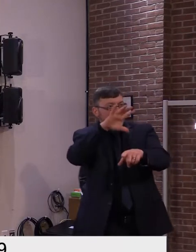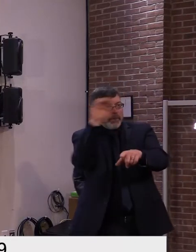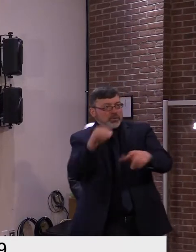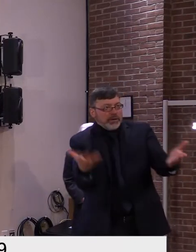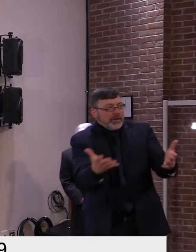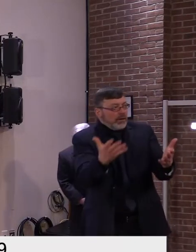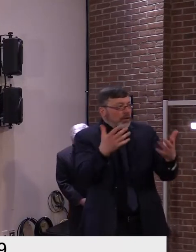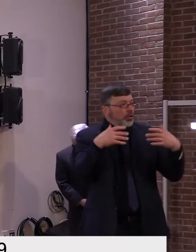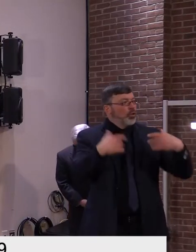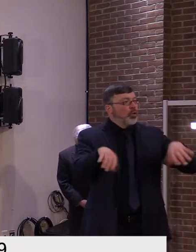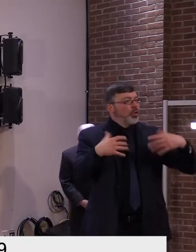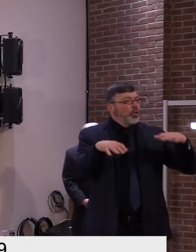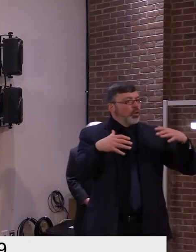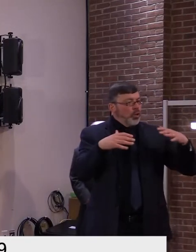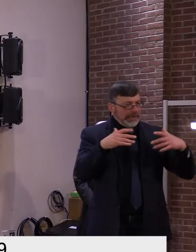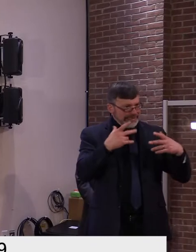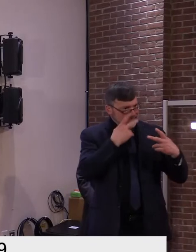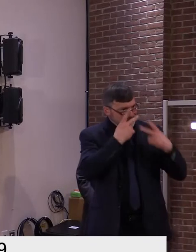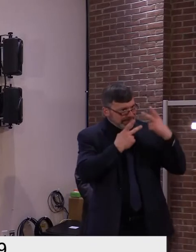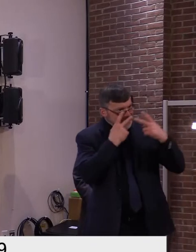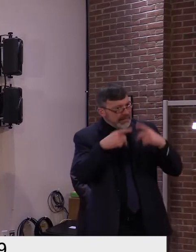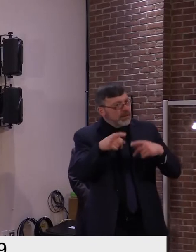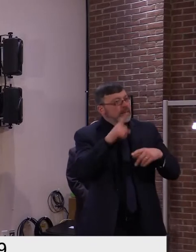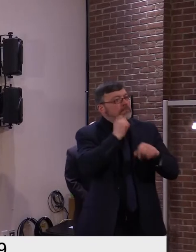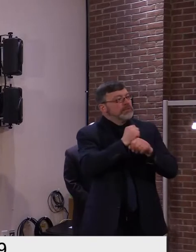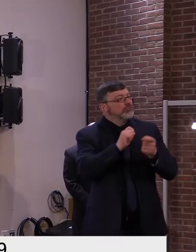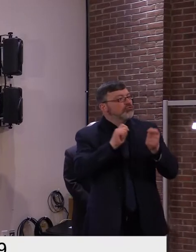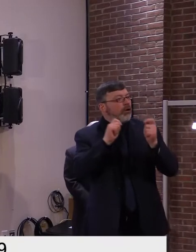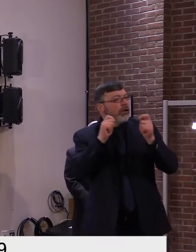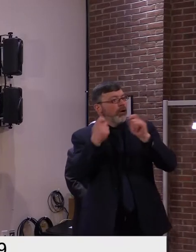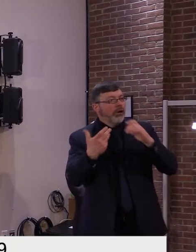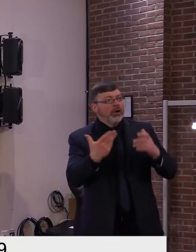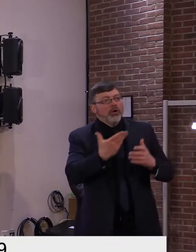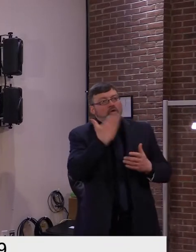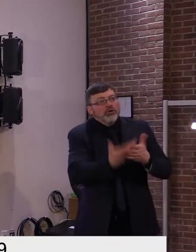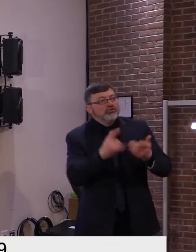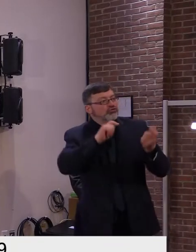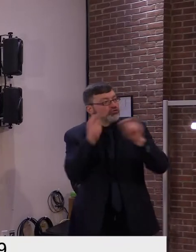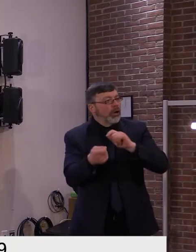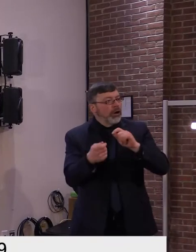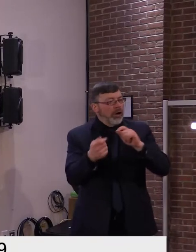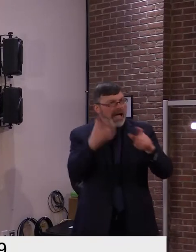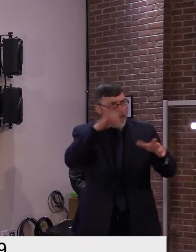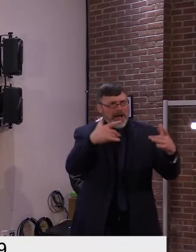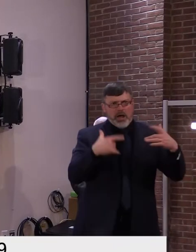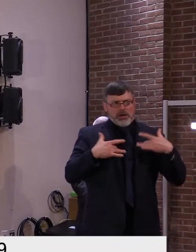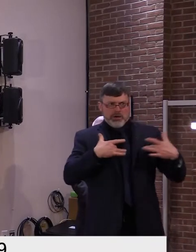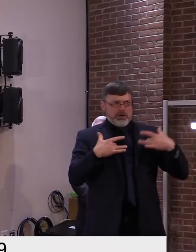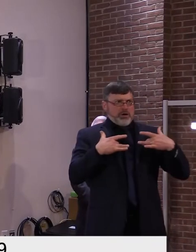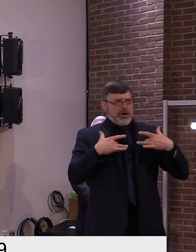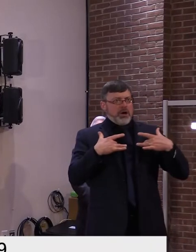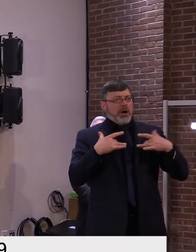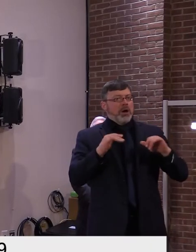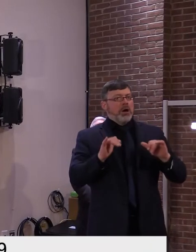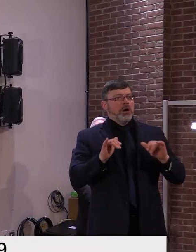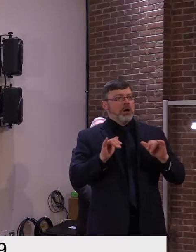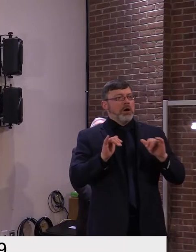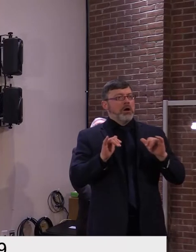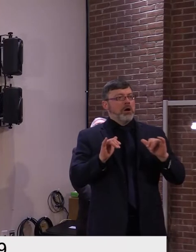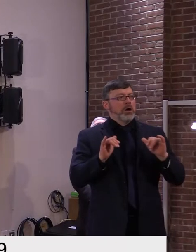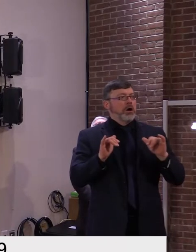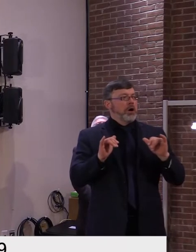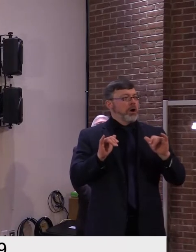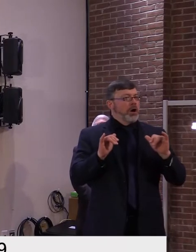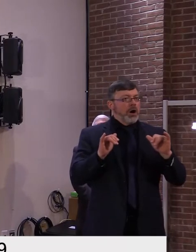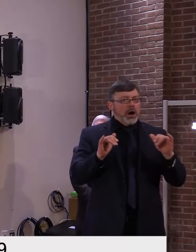safety concerns or had the concerns about it being so new, they'll begin to continue to see that they're used